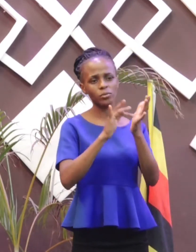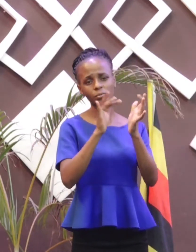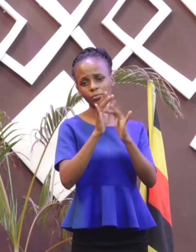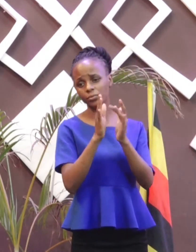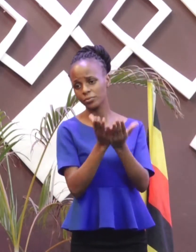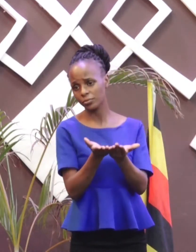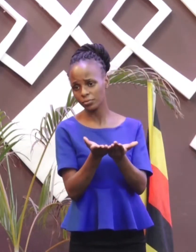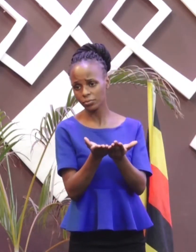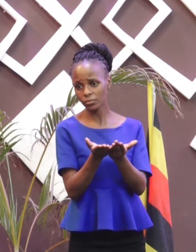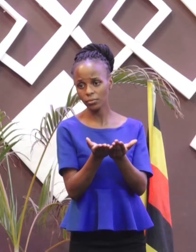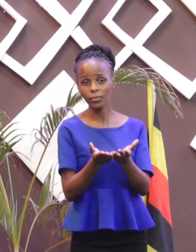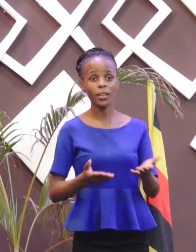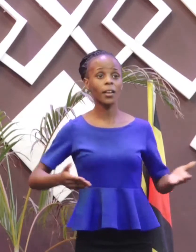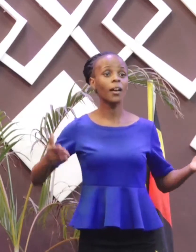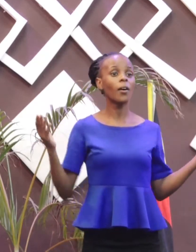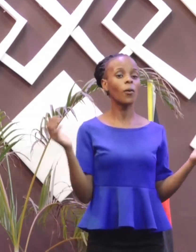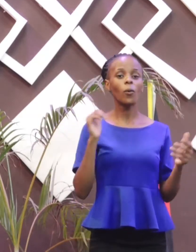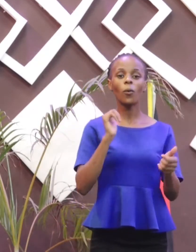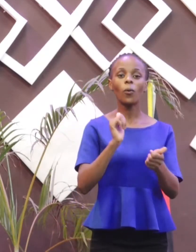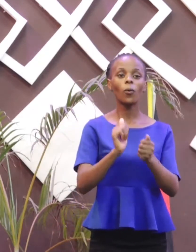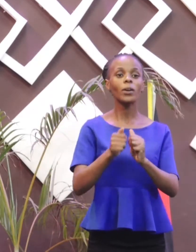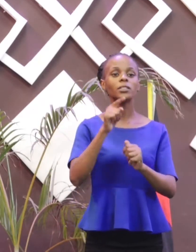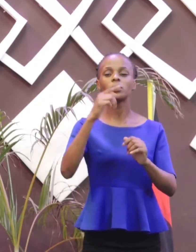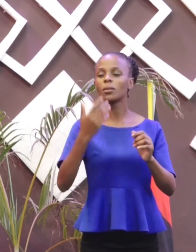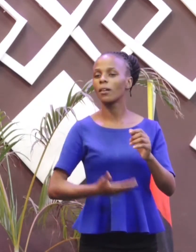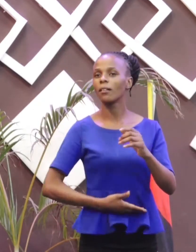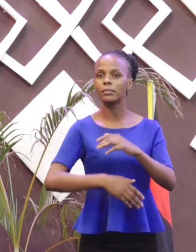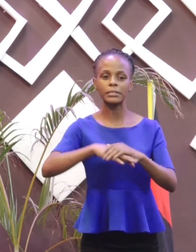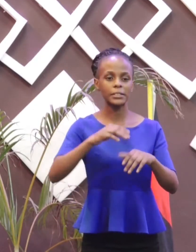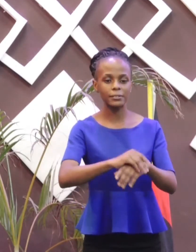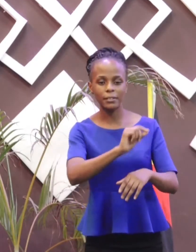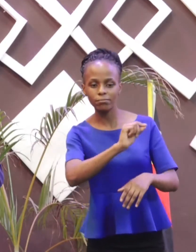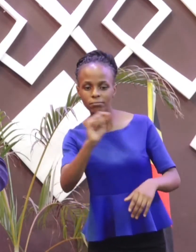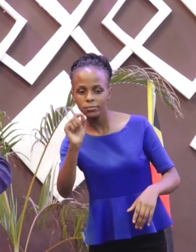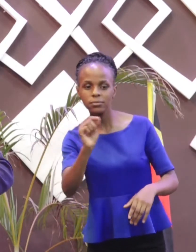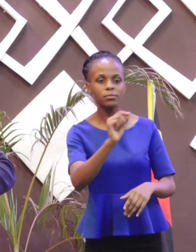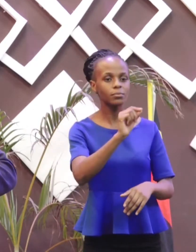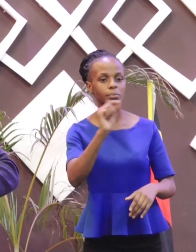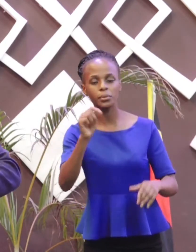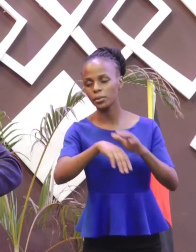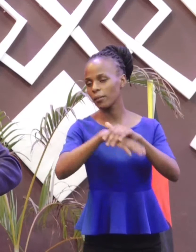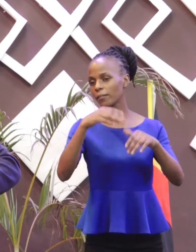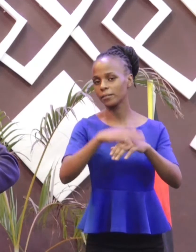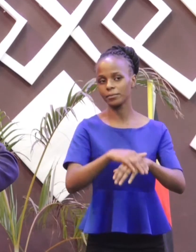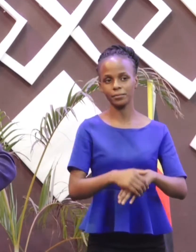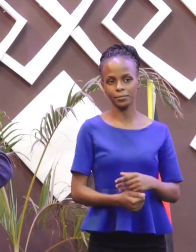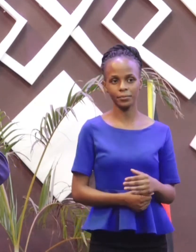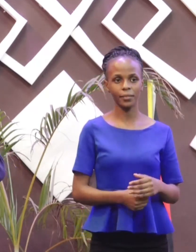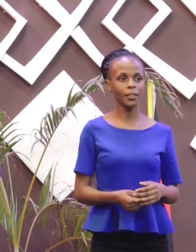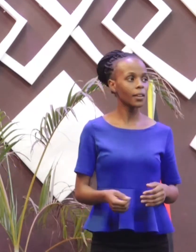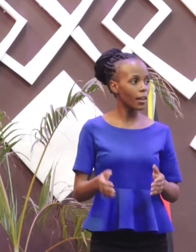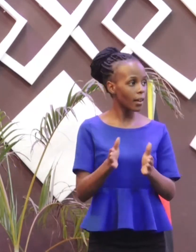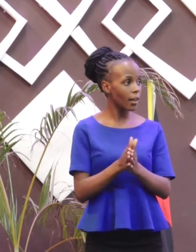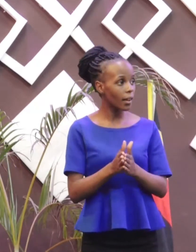guze na mpya. Where you, which you have never underlined. Jota wandikanga mujota sazanga muko ya de. And